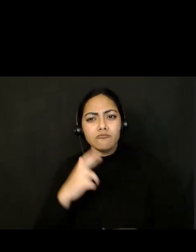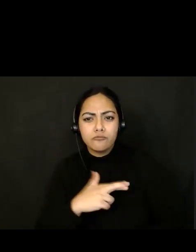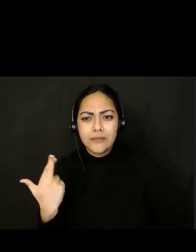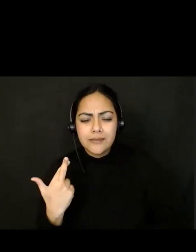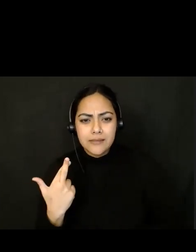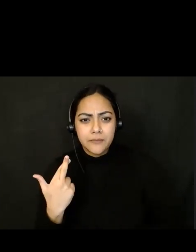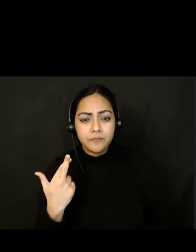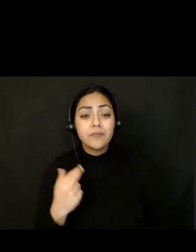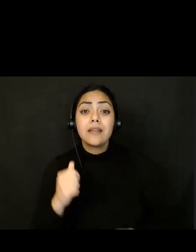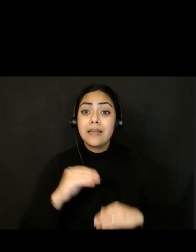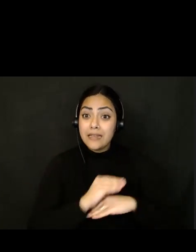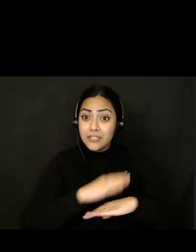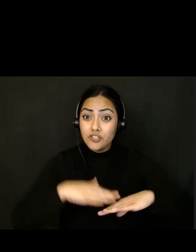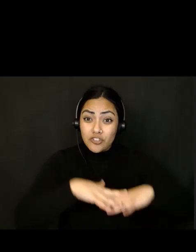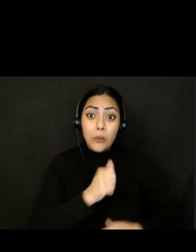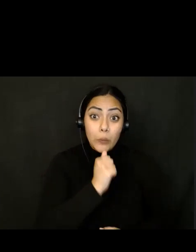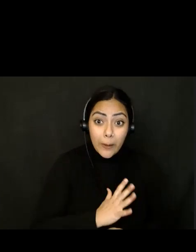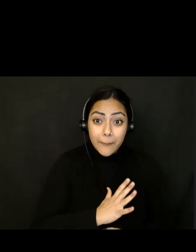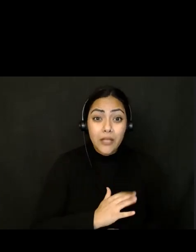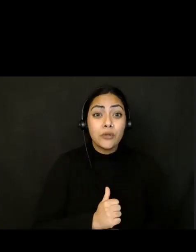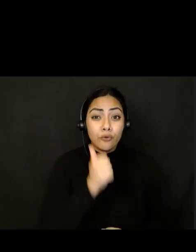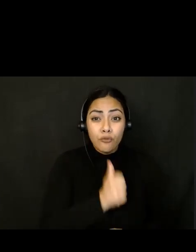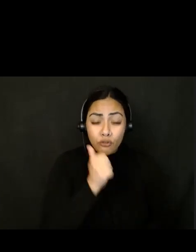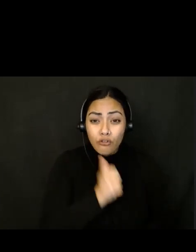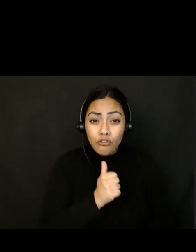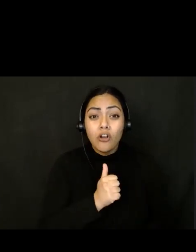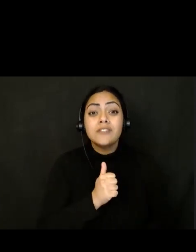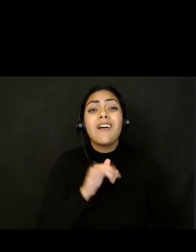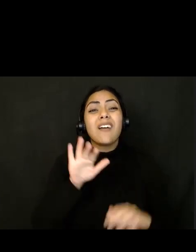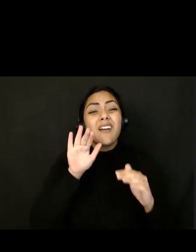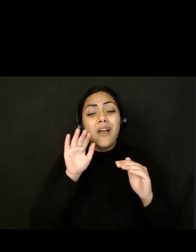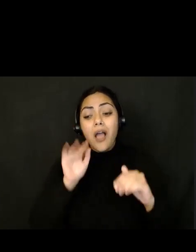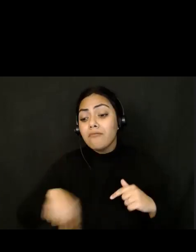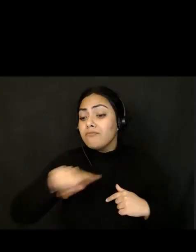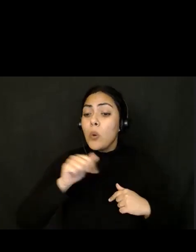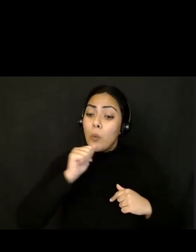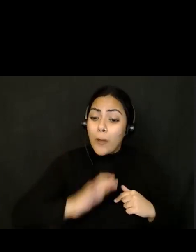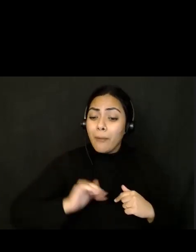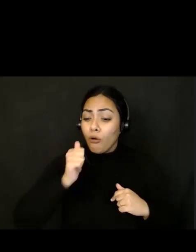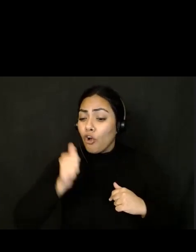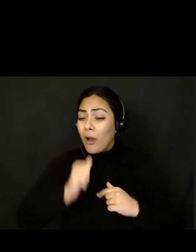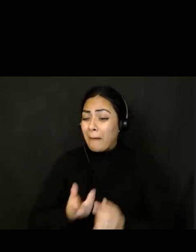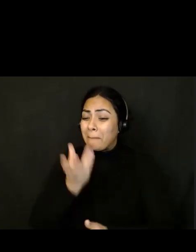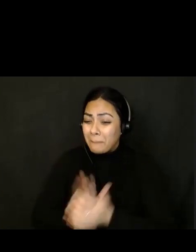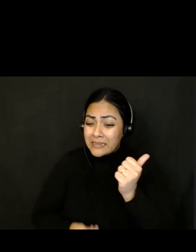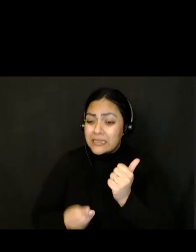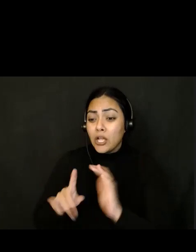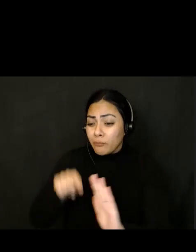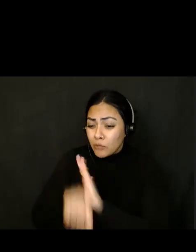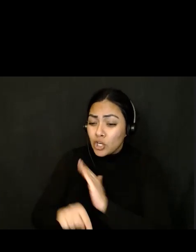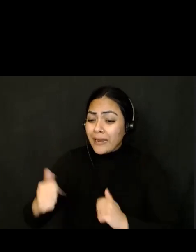12 times more likely to be missing and murdered in Canada. When